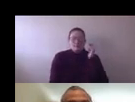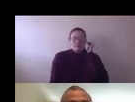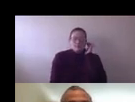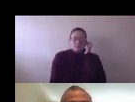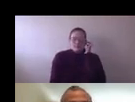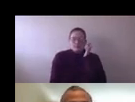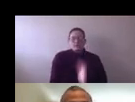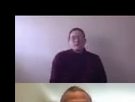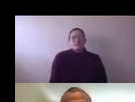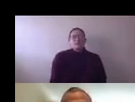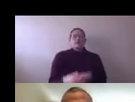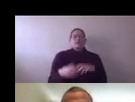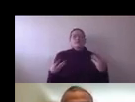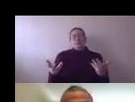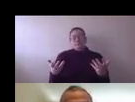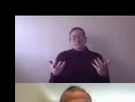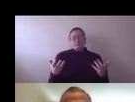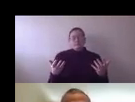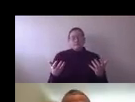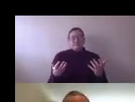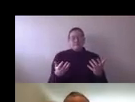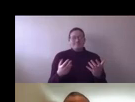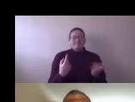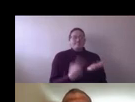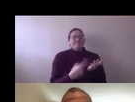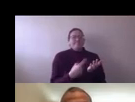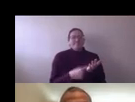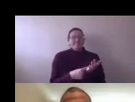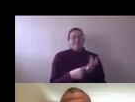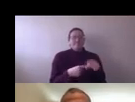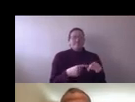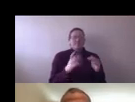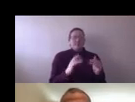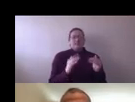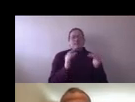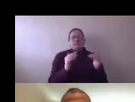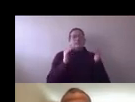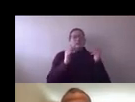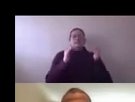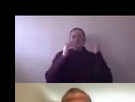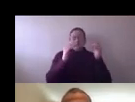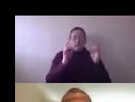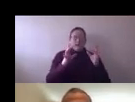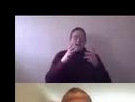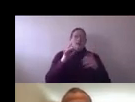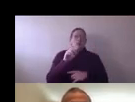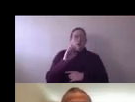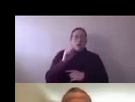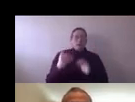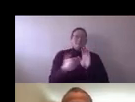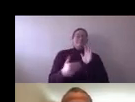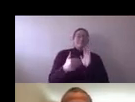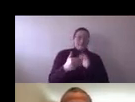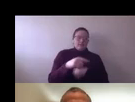So speaking of the rising hate crimes against Asian Americans, Chinese Americans, it's been